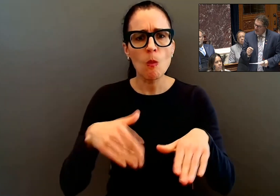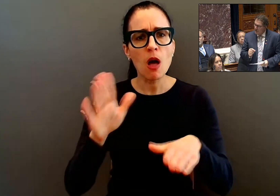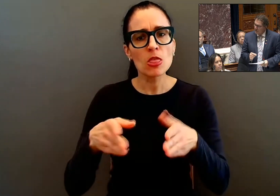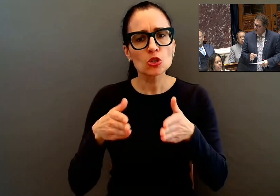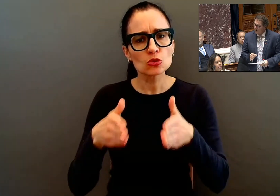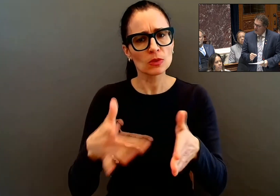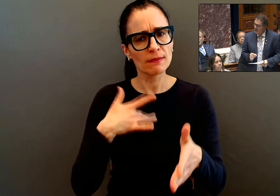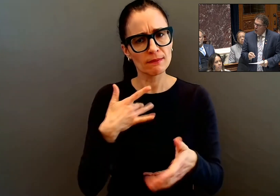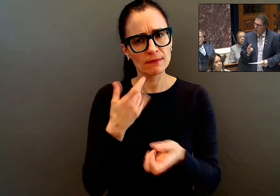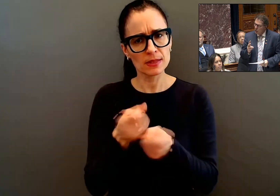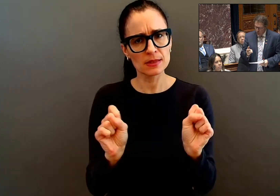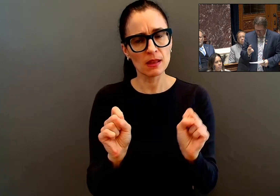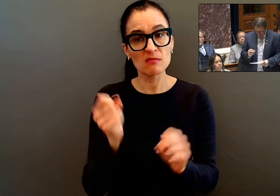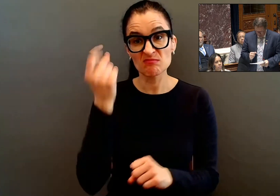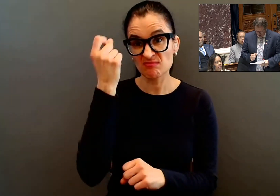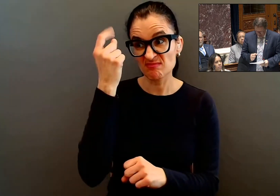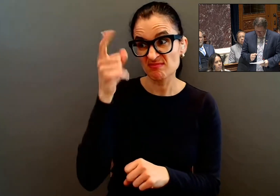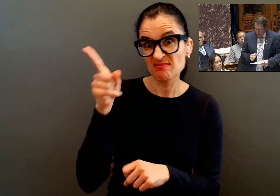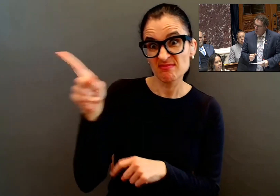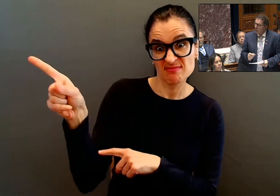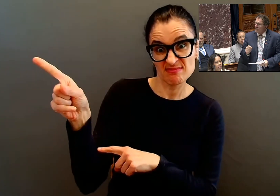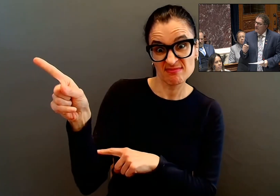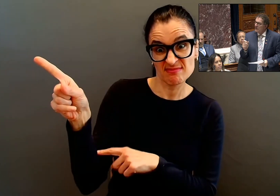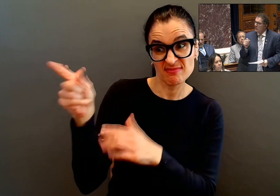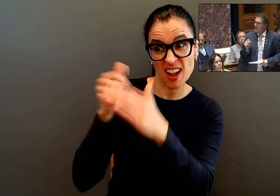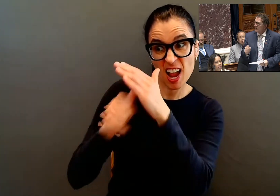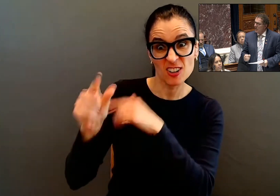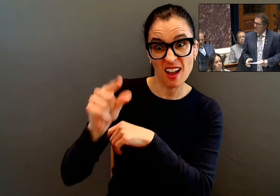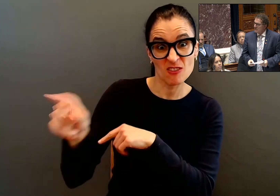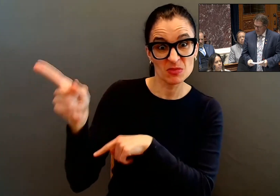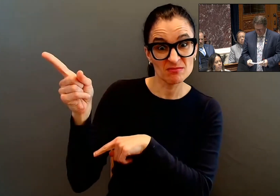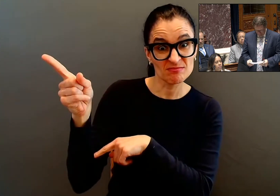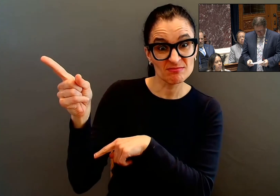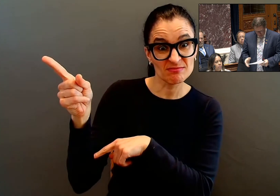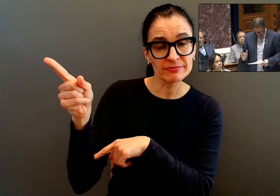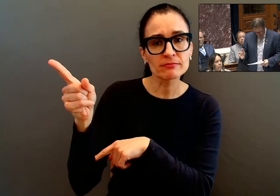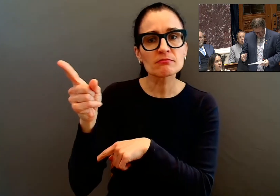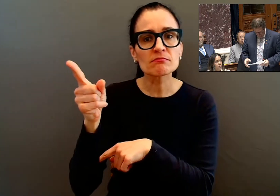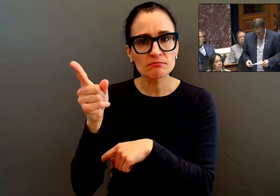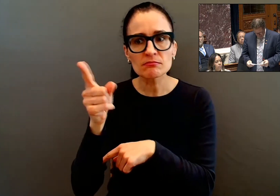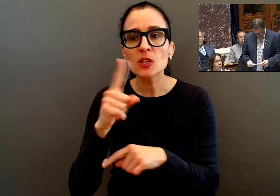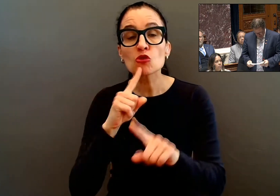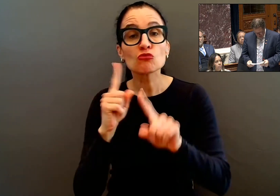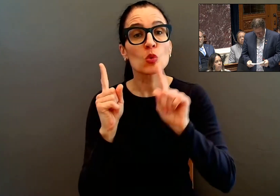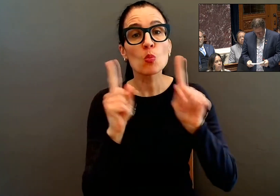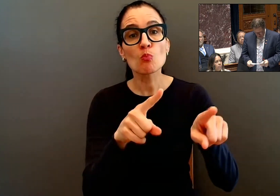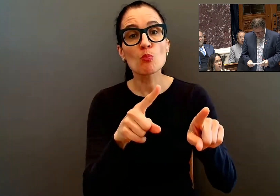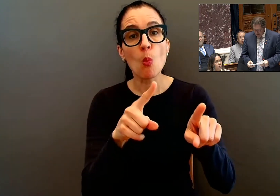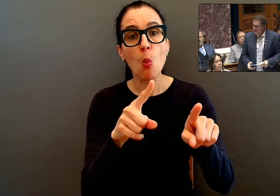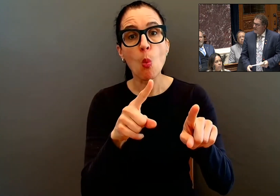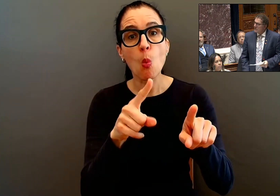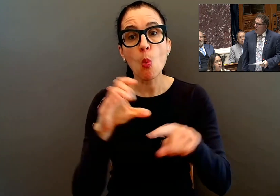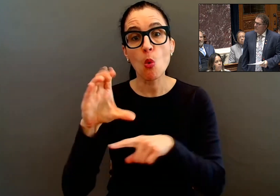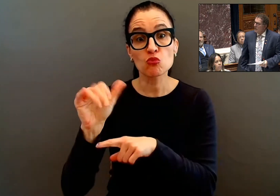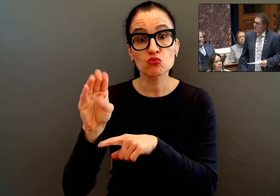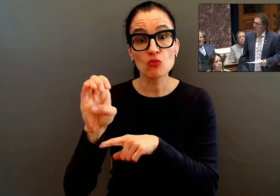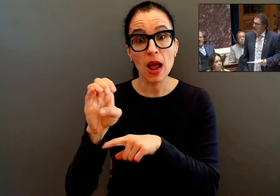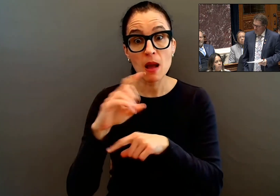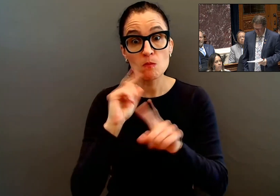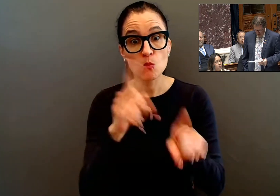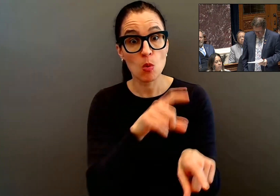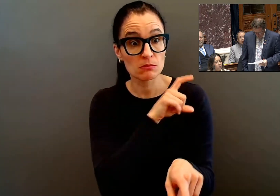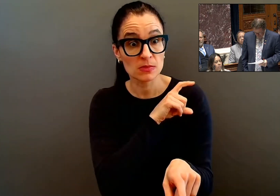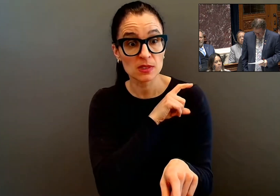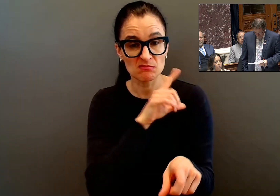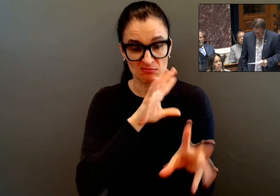against seniors, 2/3 were physical assaults. So, Mr. Speaker, why has this